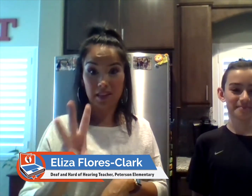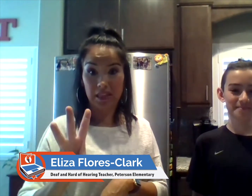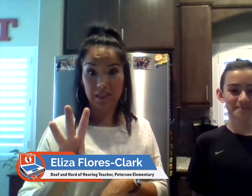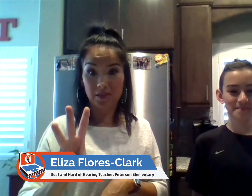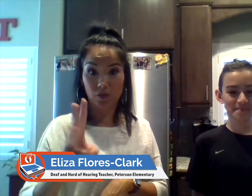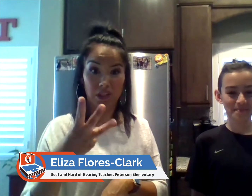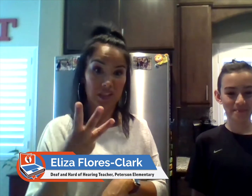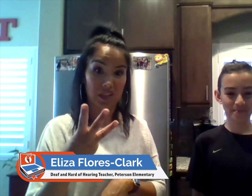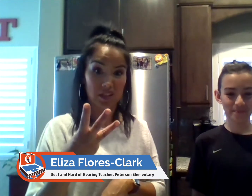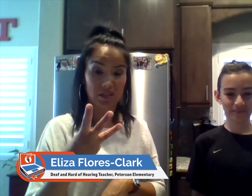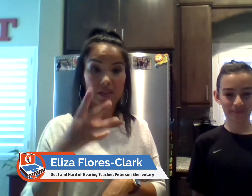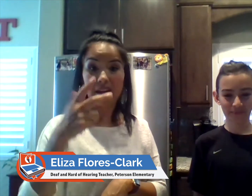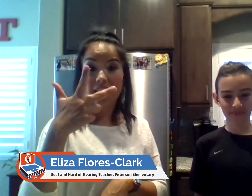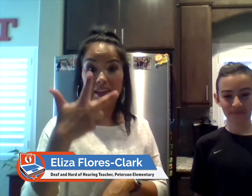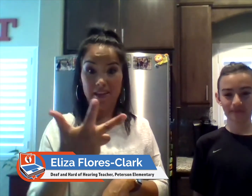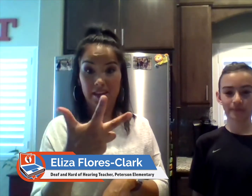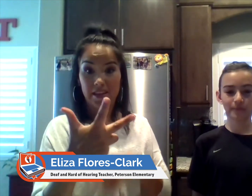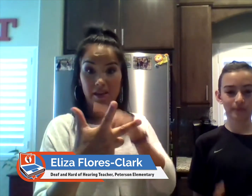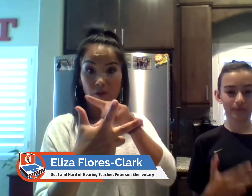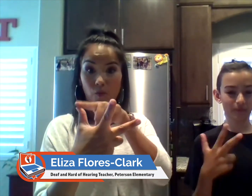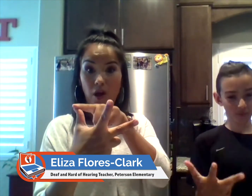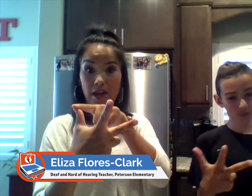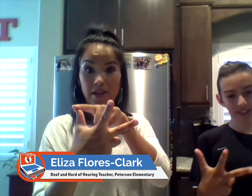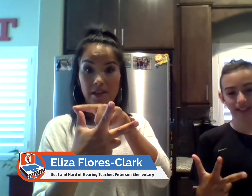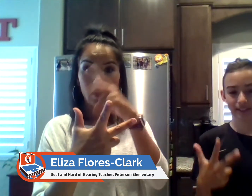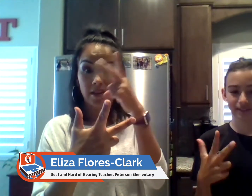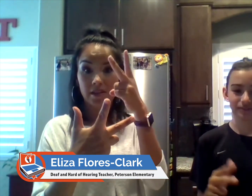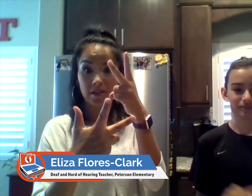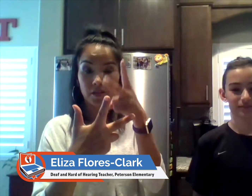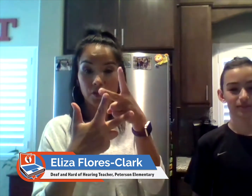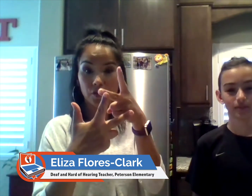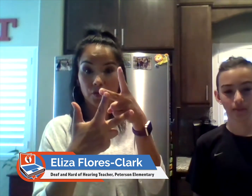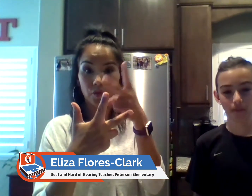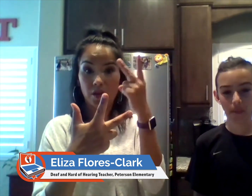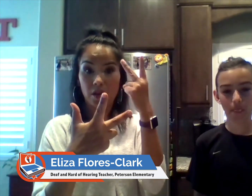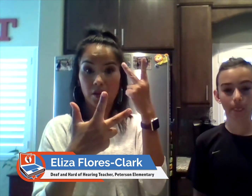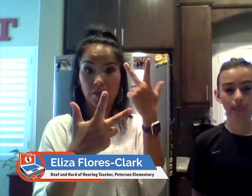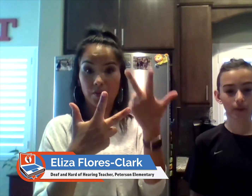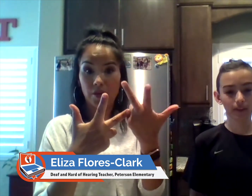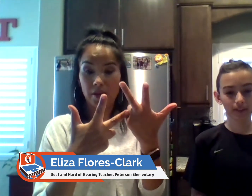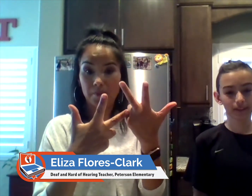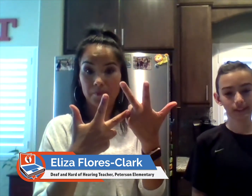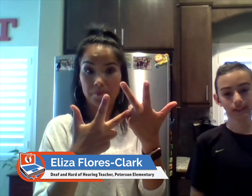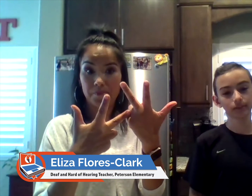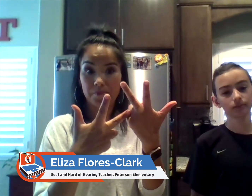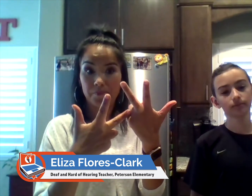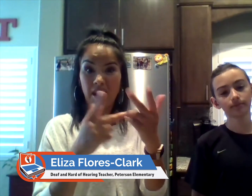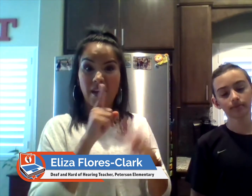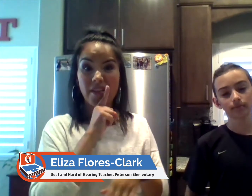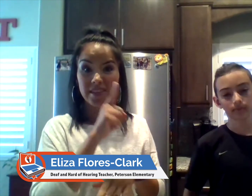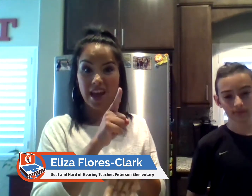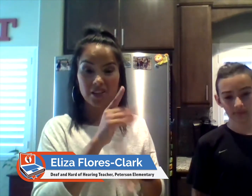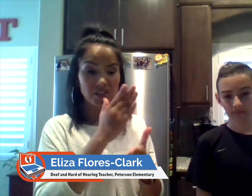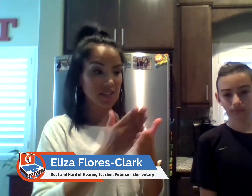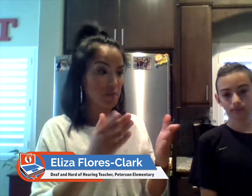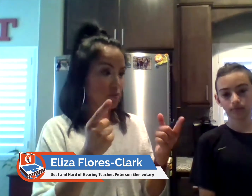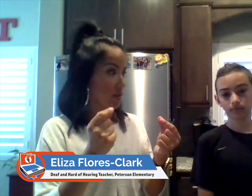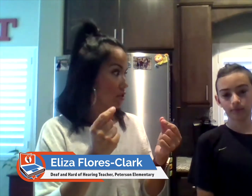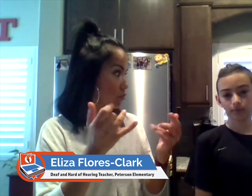this or like this. 1, 2, 3. And that's actually something we can do right now.